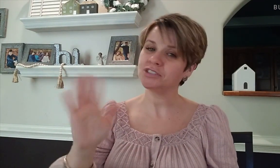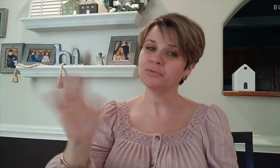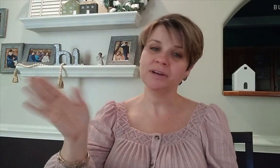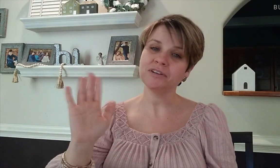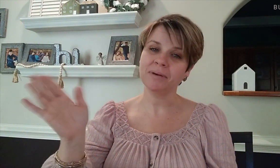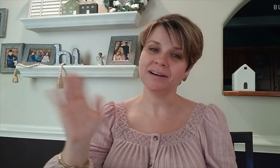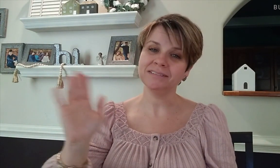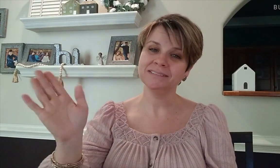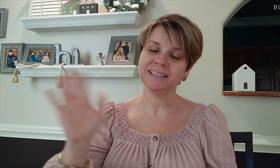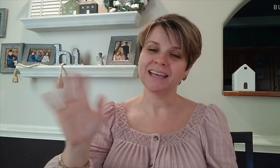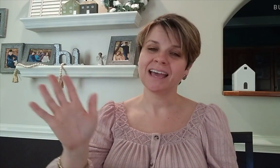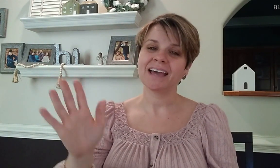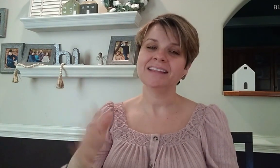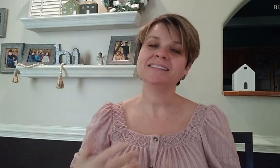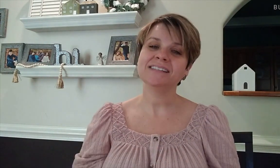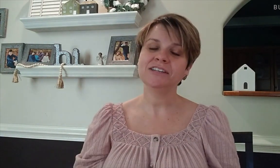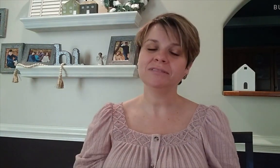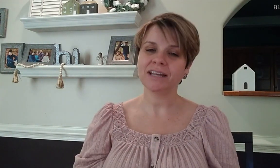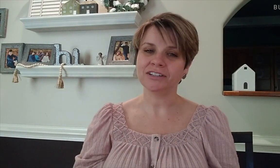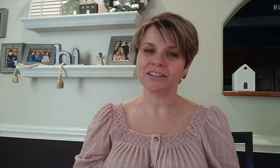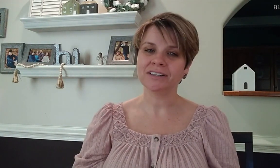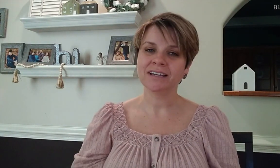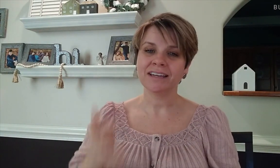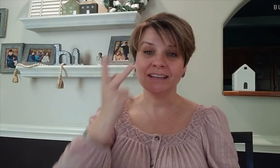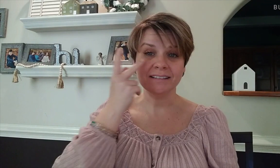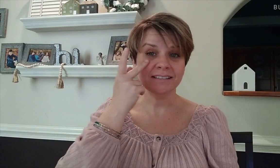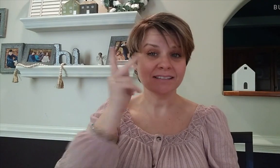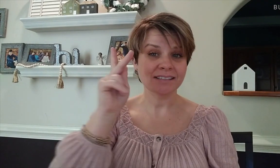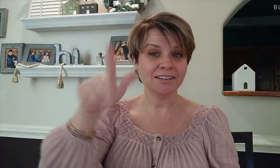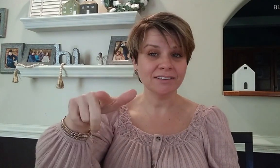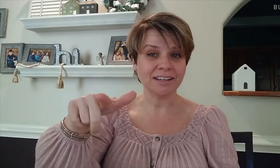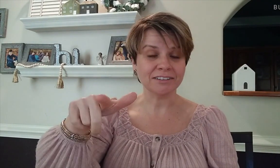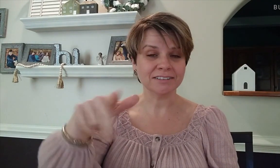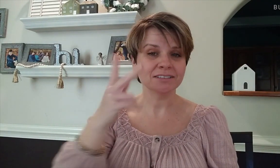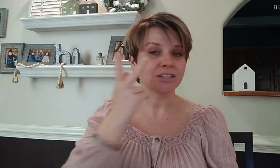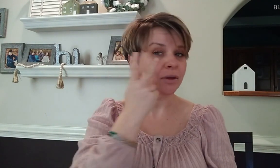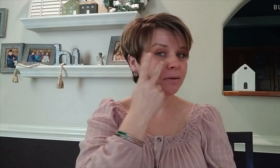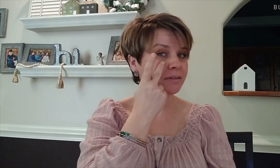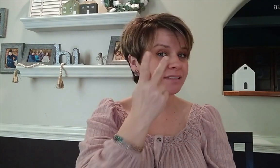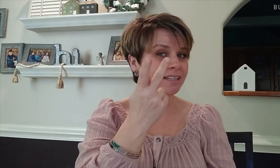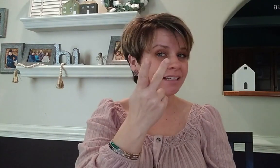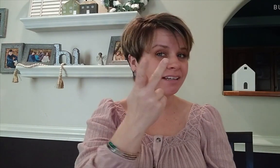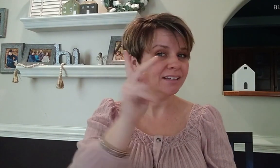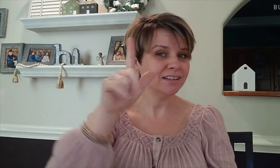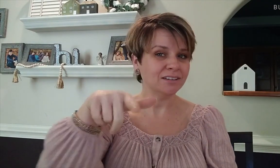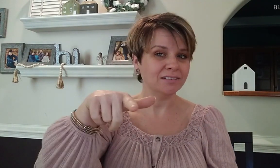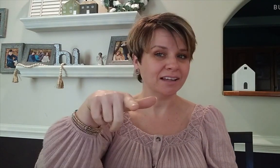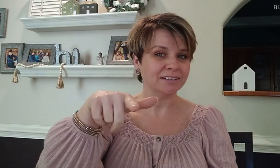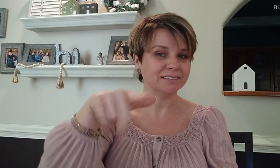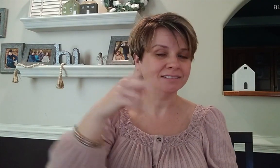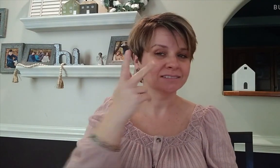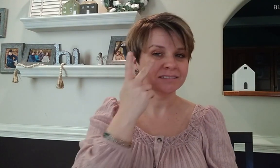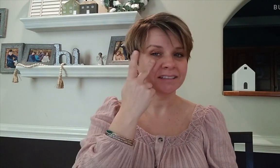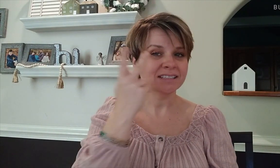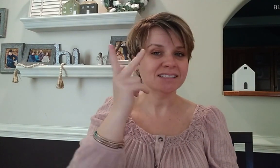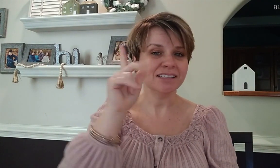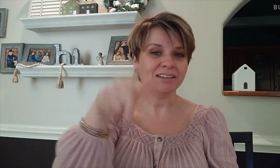wave goodbye. And then see you later is see you later. So see you later. See you